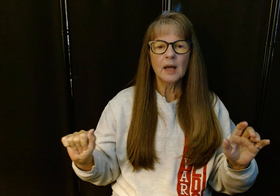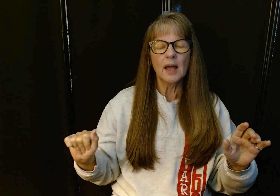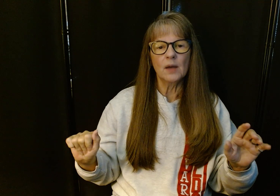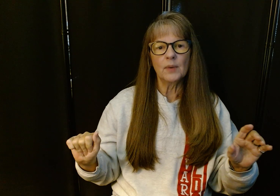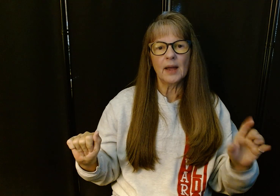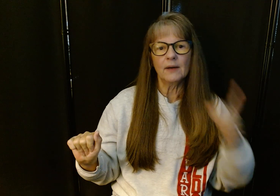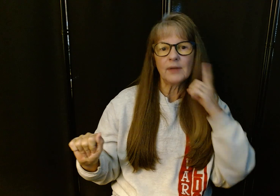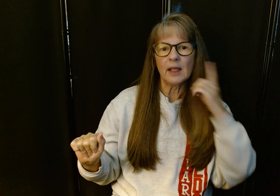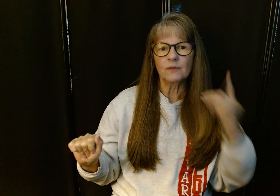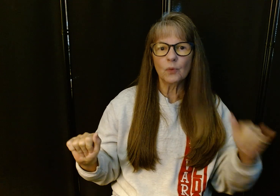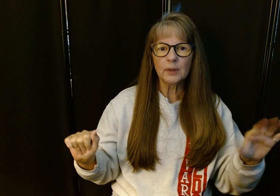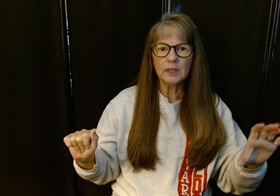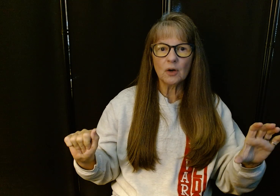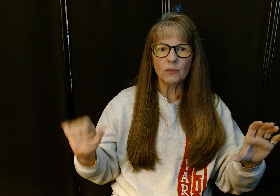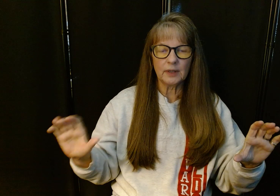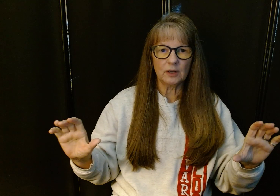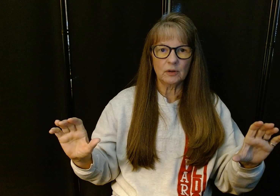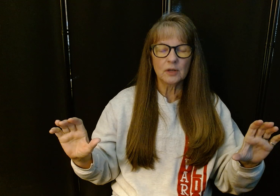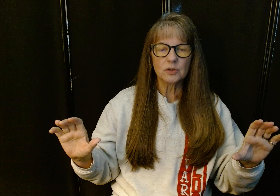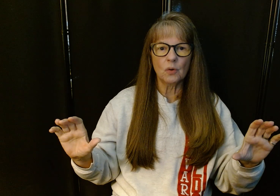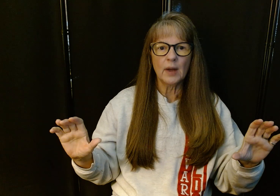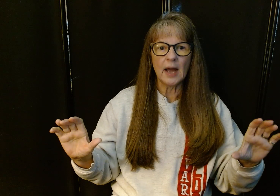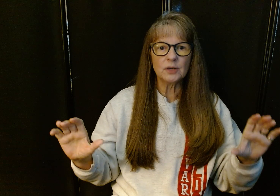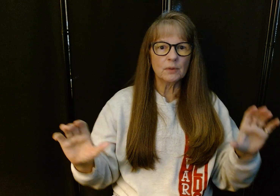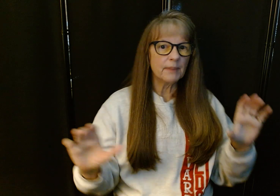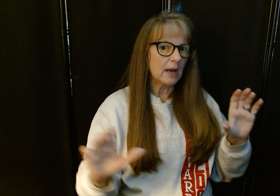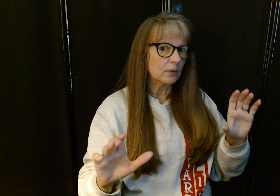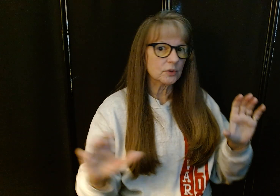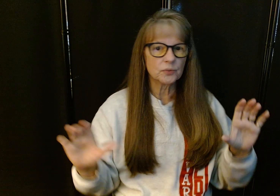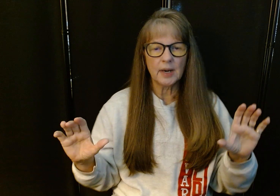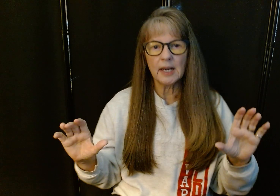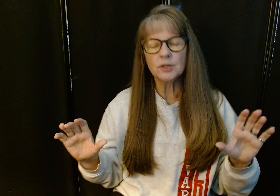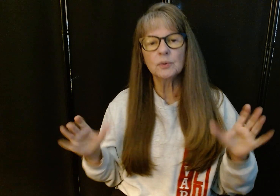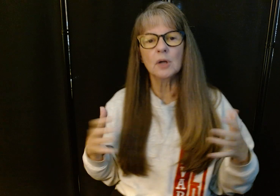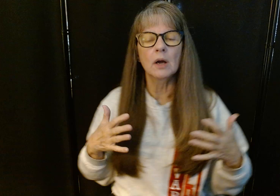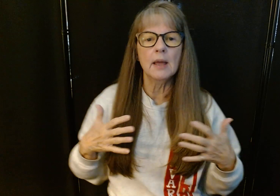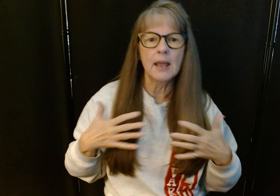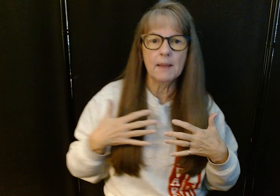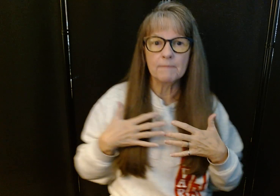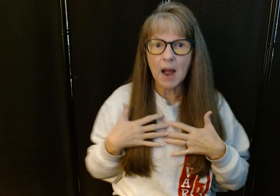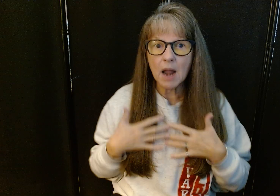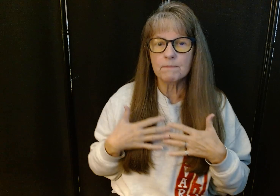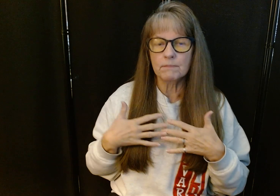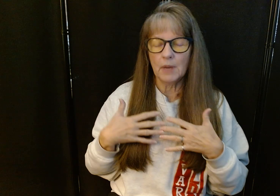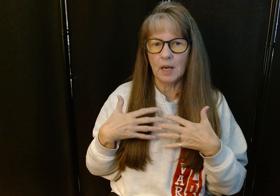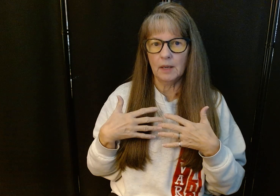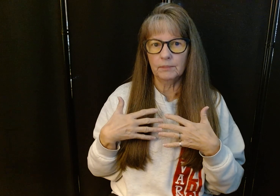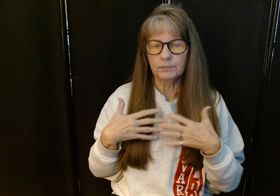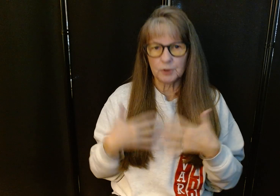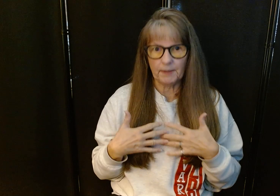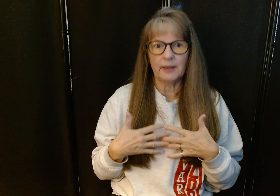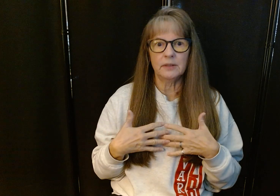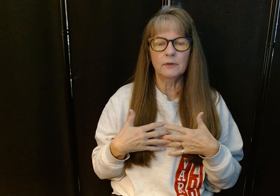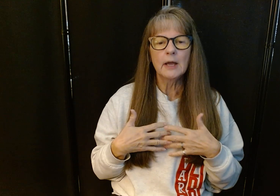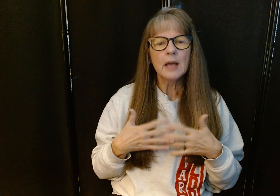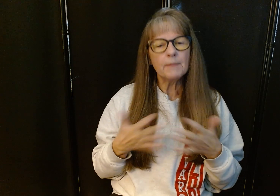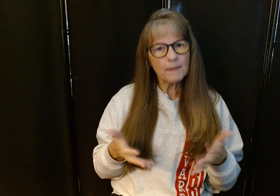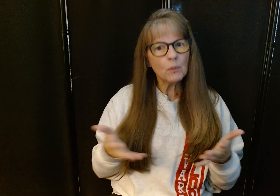and we have California over here. So I do it backwards, right? I do it in my perspective, and people will get